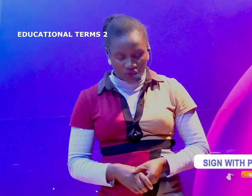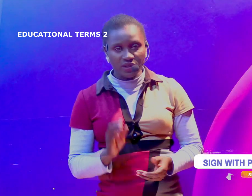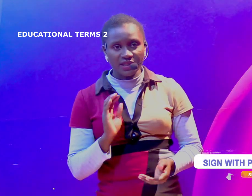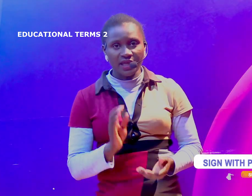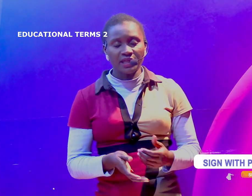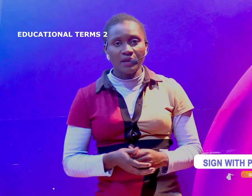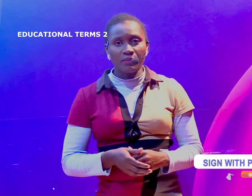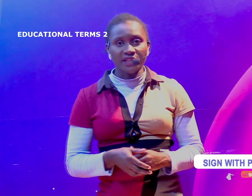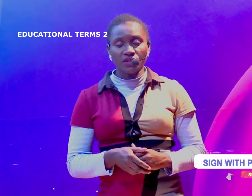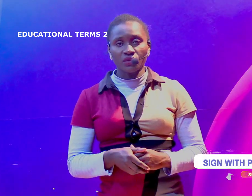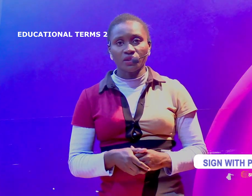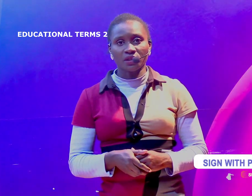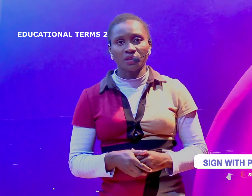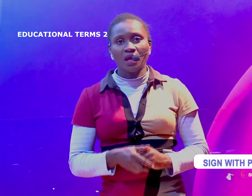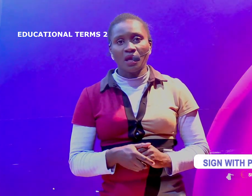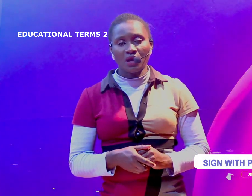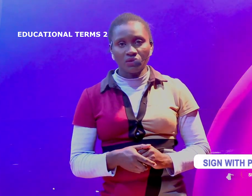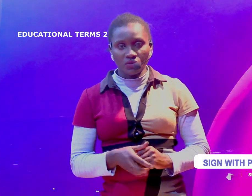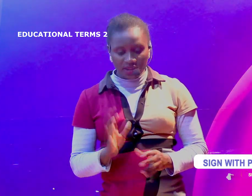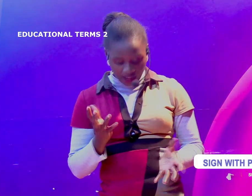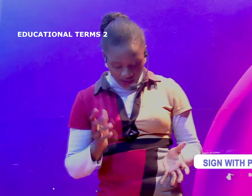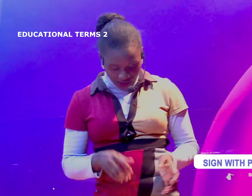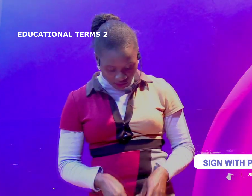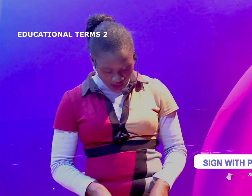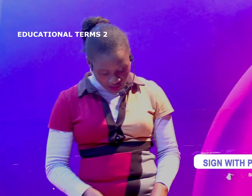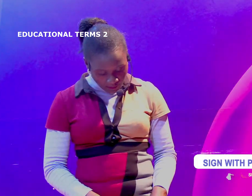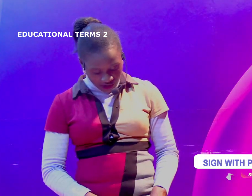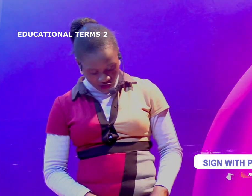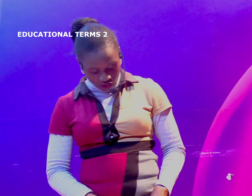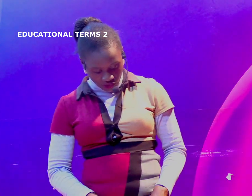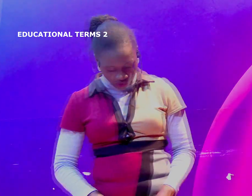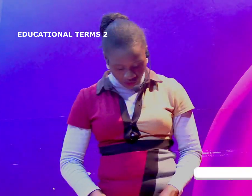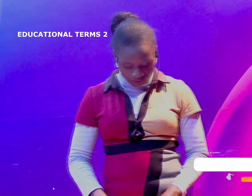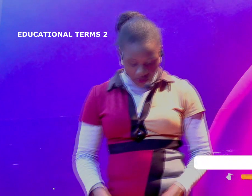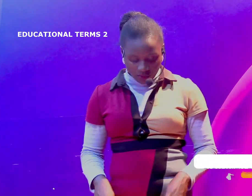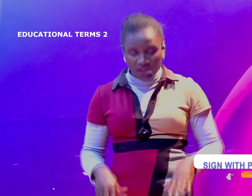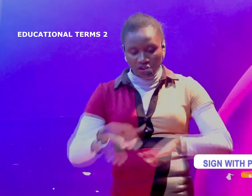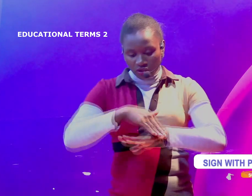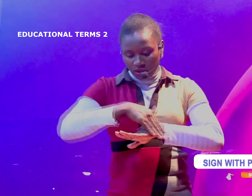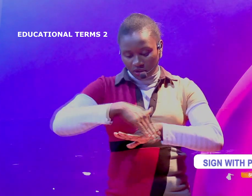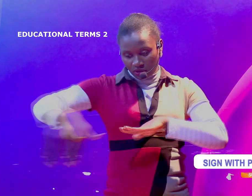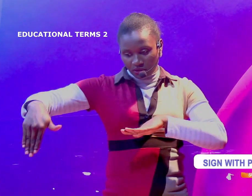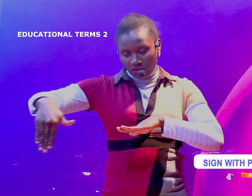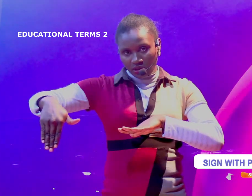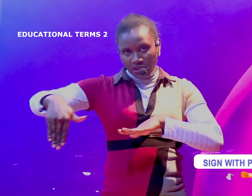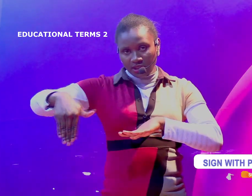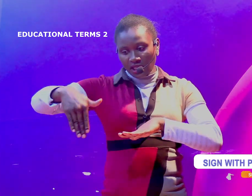sign partition? How do we sign the word partition? So partition, it is like this with